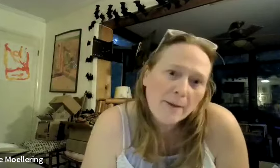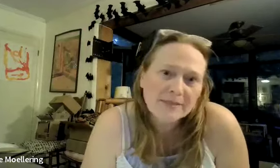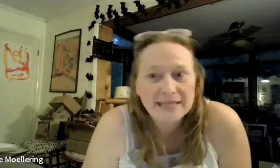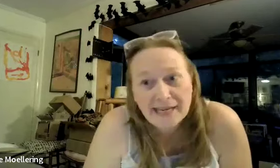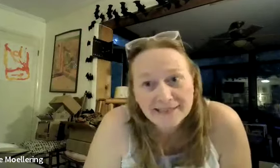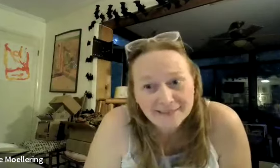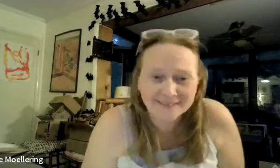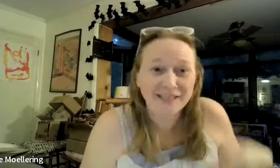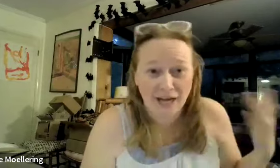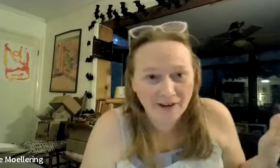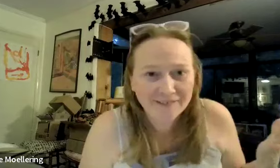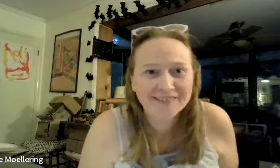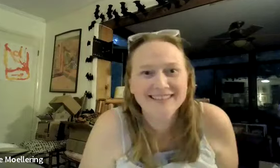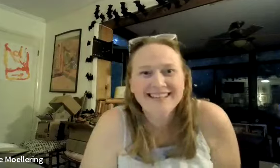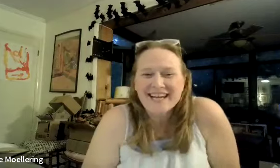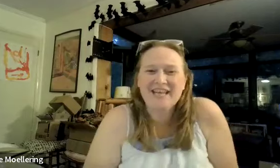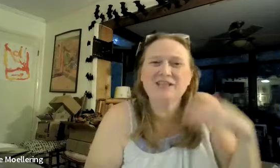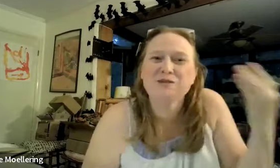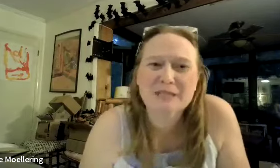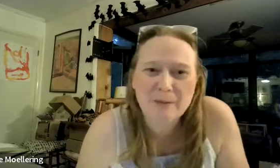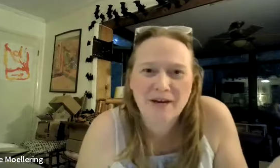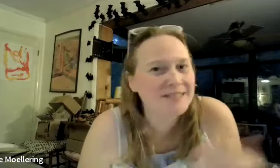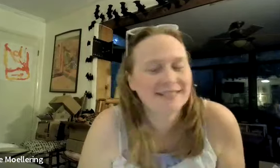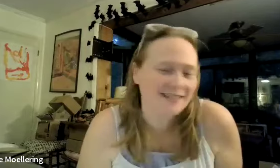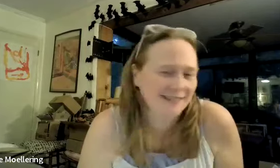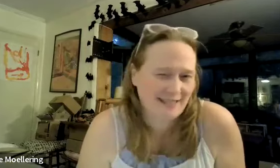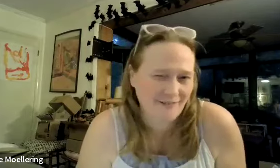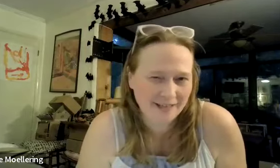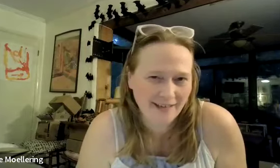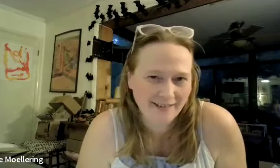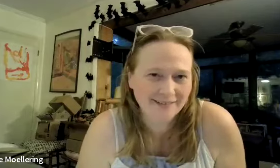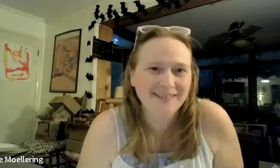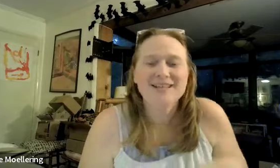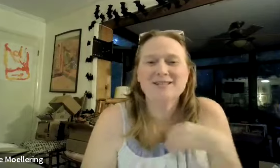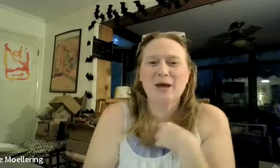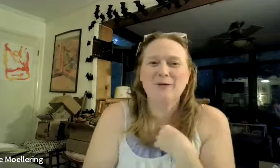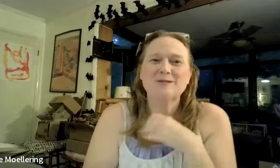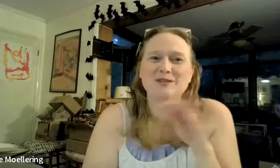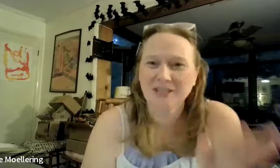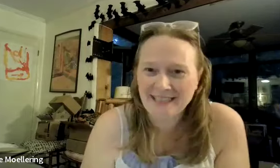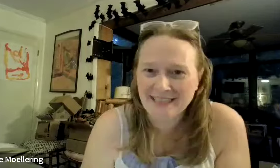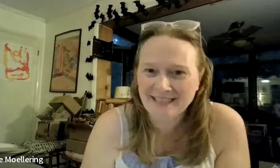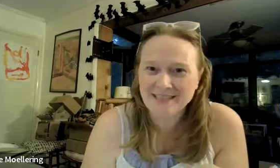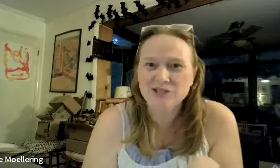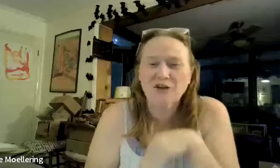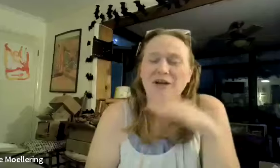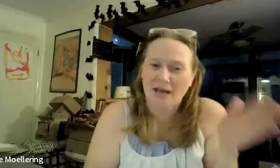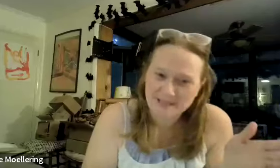bon appetit, you know, and then you get to Paris and it doesn't sound like that. So Jillian showed